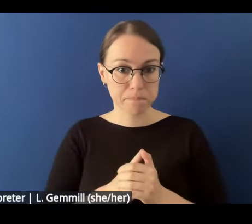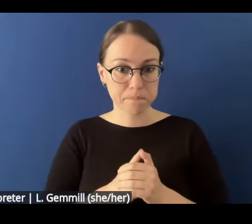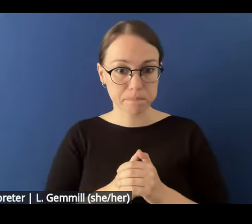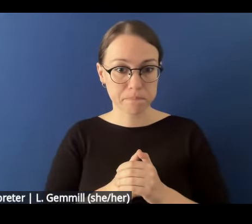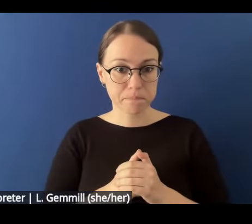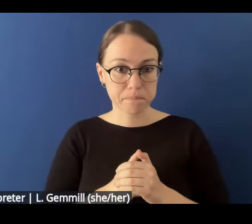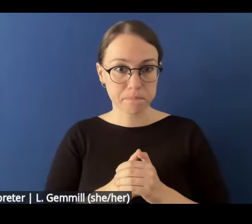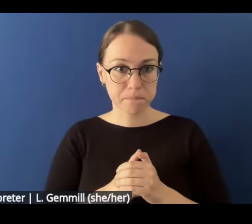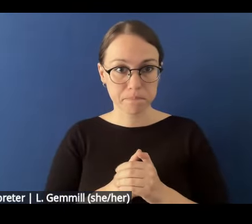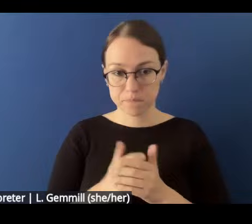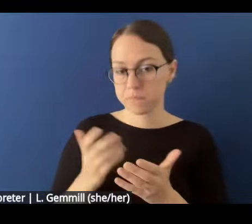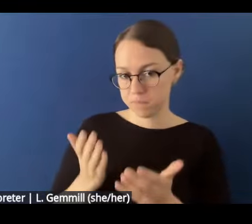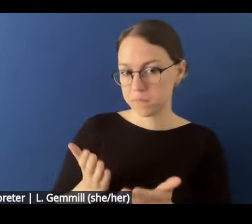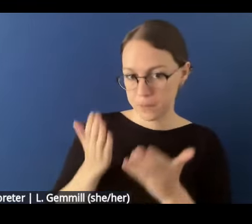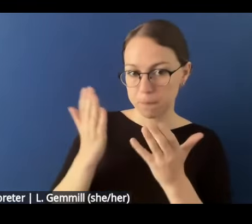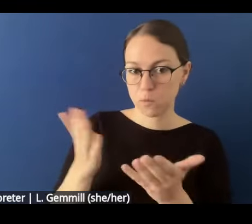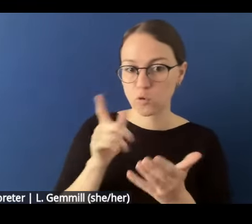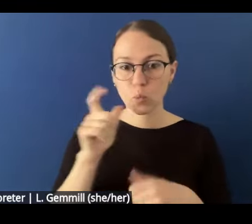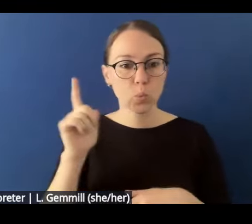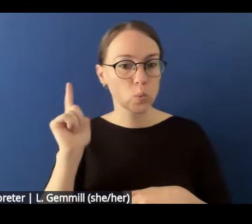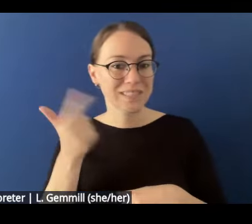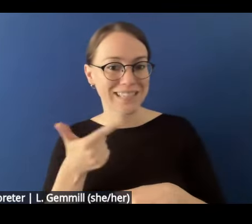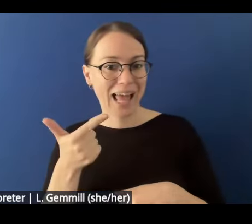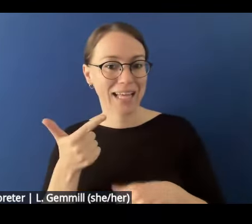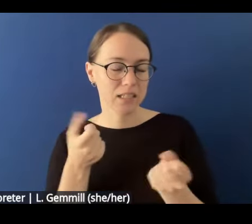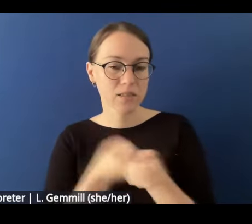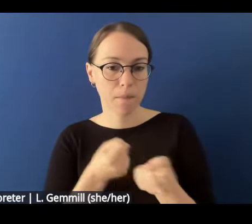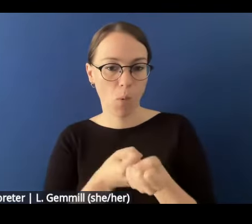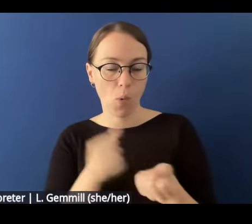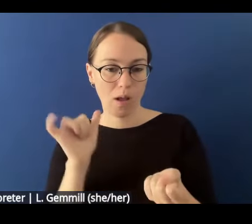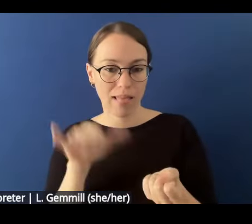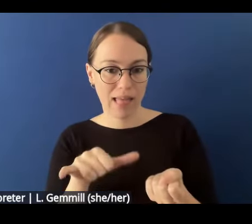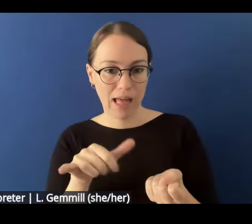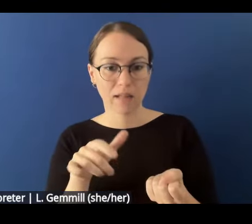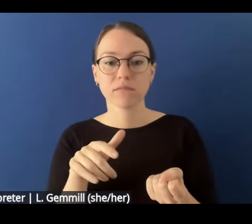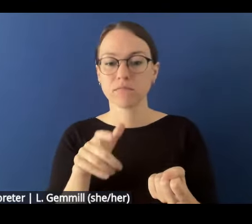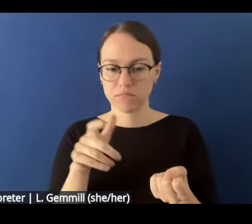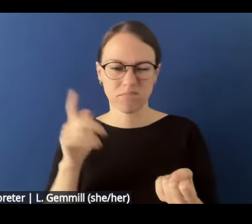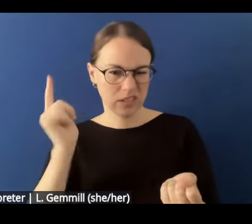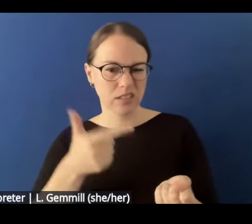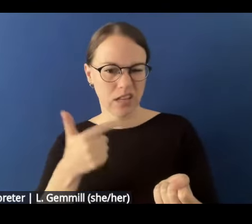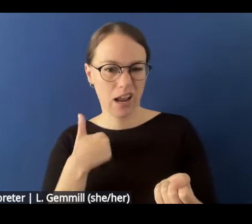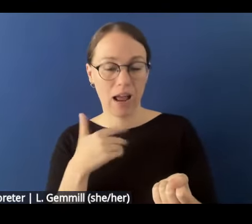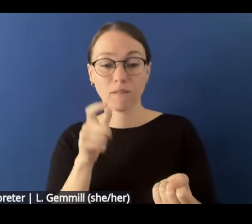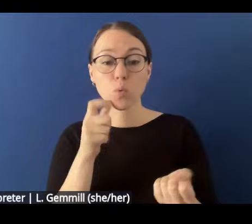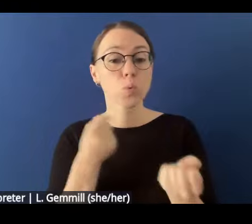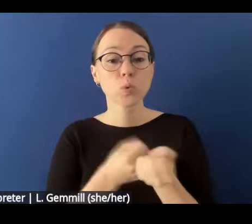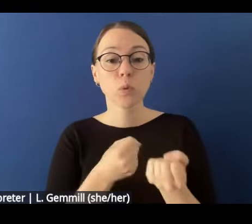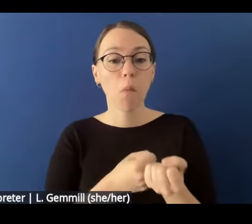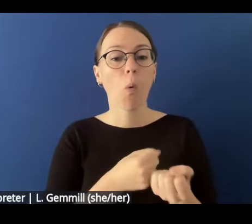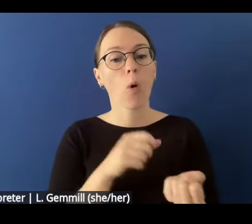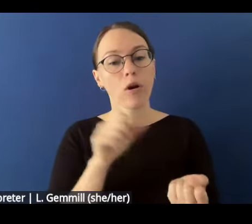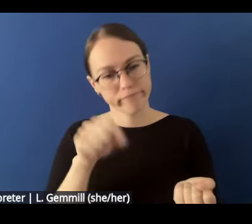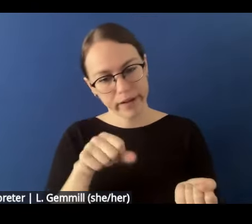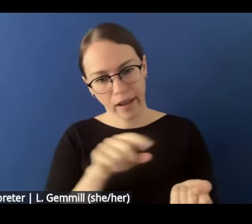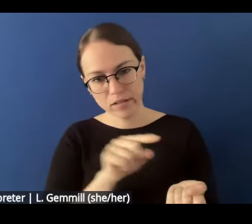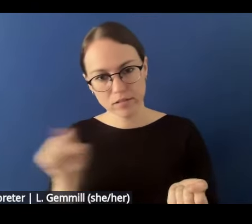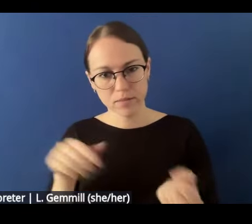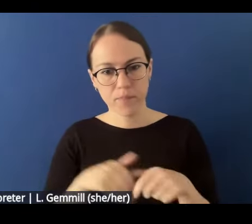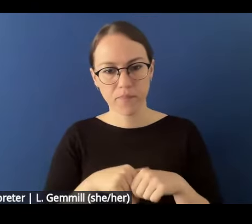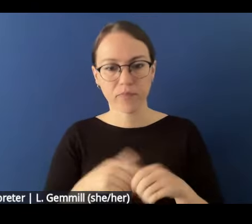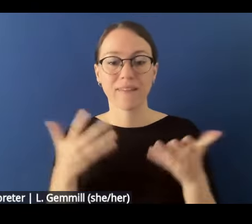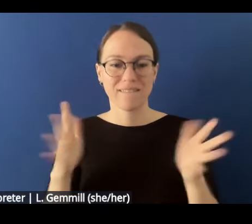You're moved. Go ahead, second. Second. All in favor? Aye. Aye. Motion passes. Item number